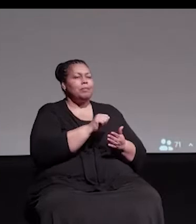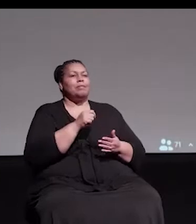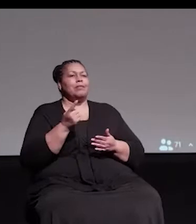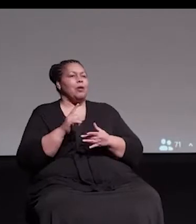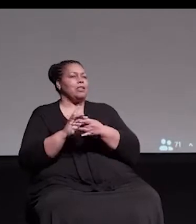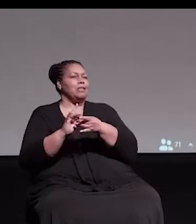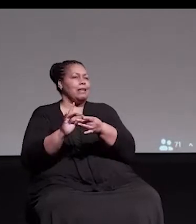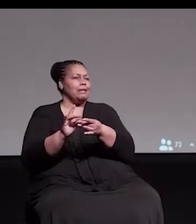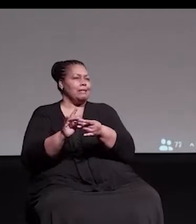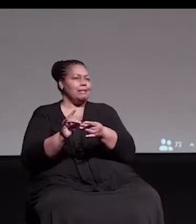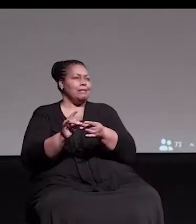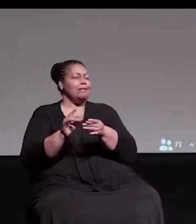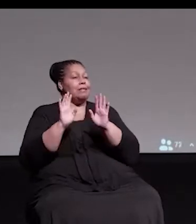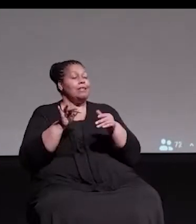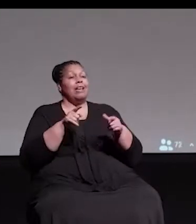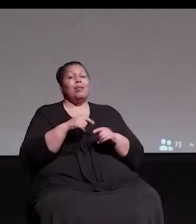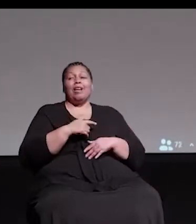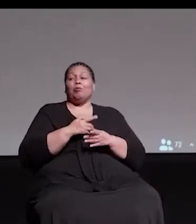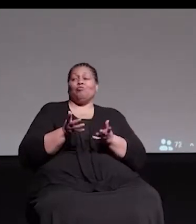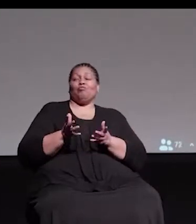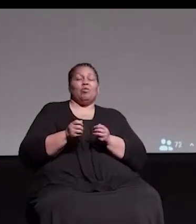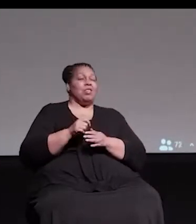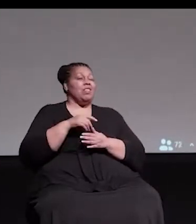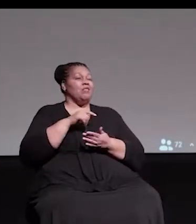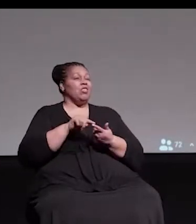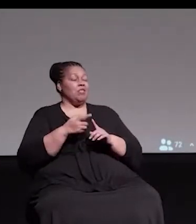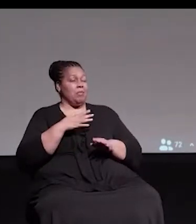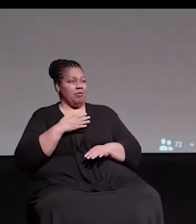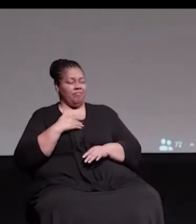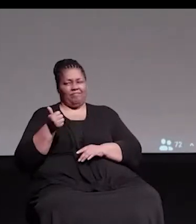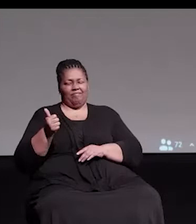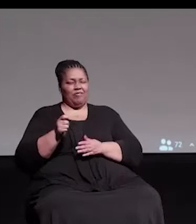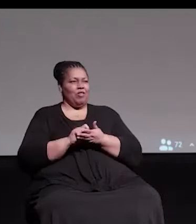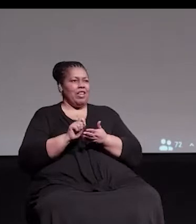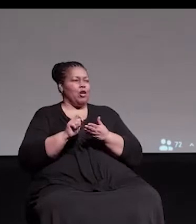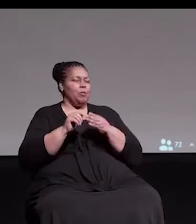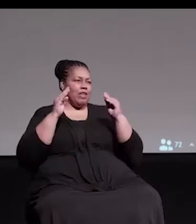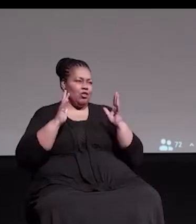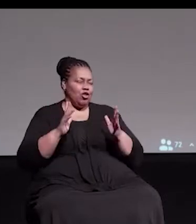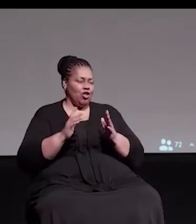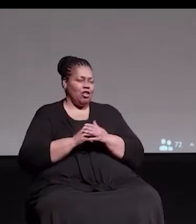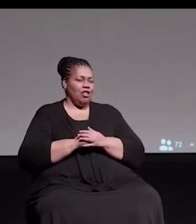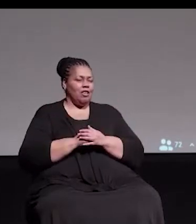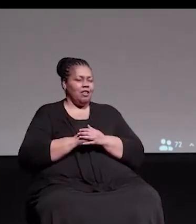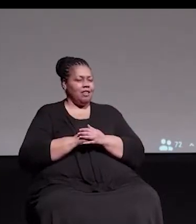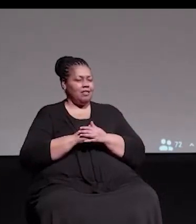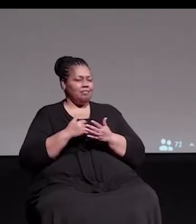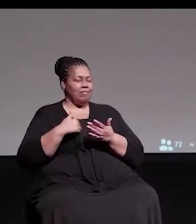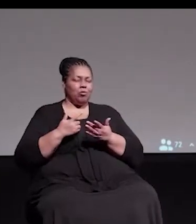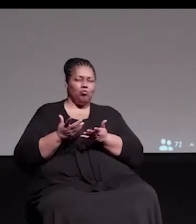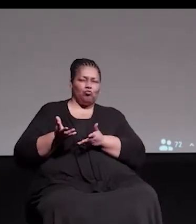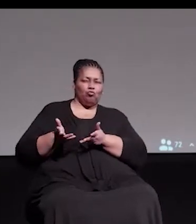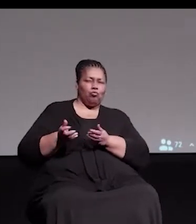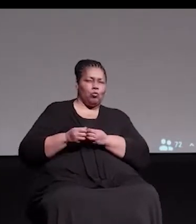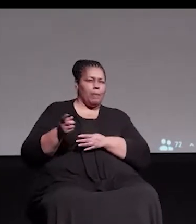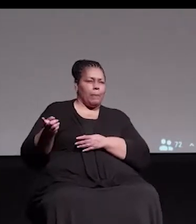was talking to a friend of mine who is a writer, writing professor, and I was talking about